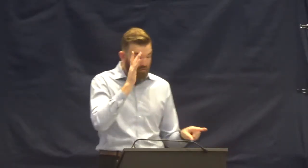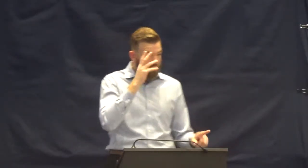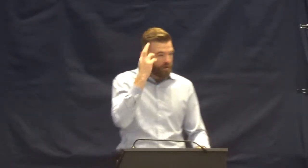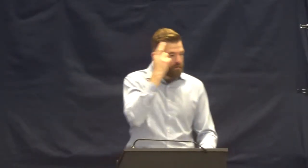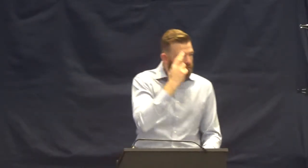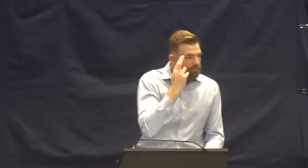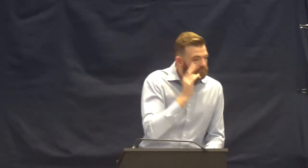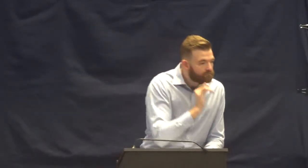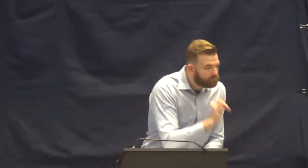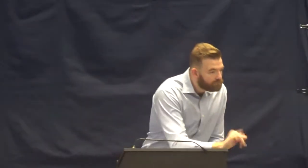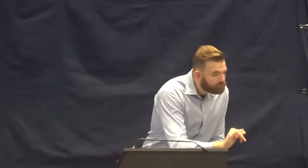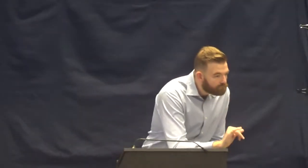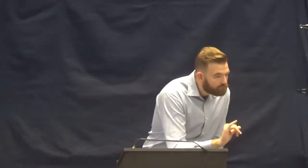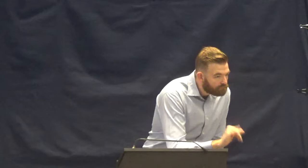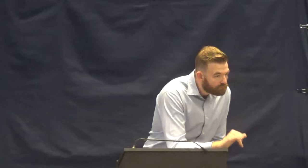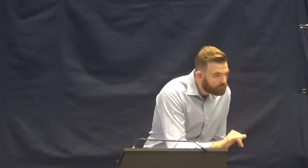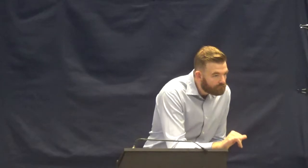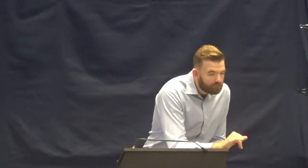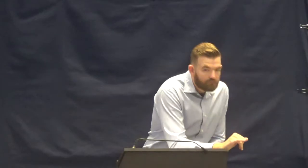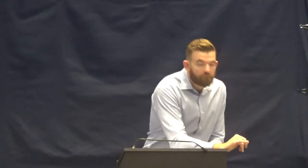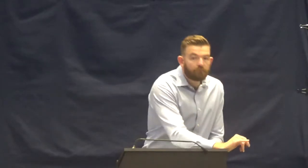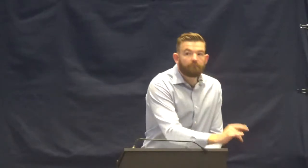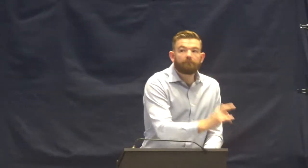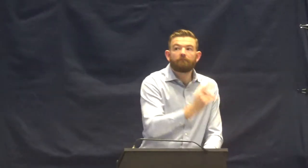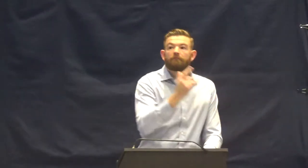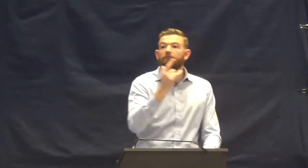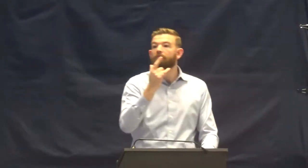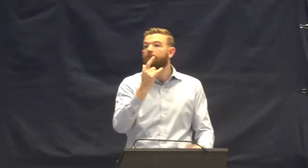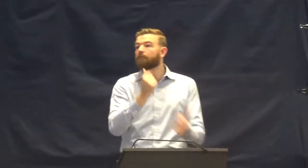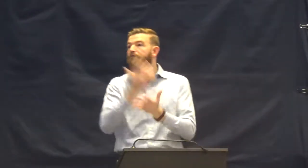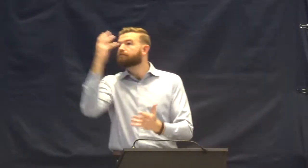folks, of their stories, and understand